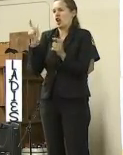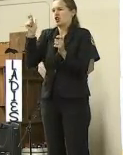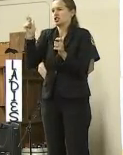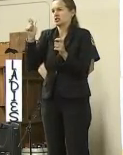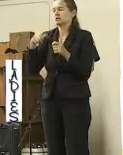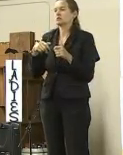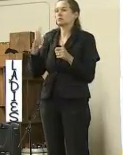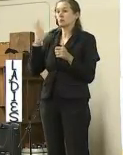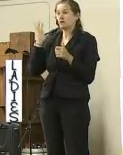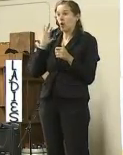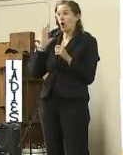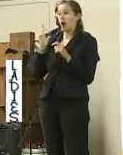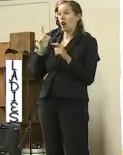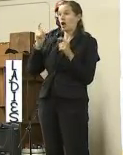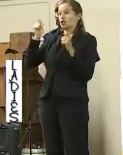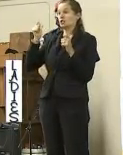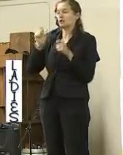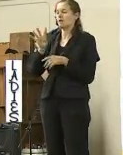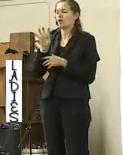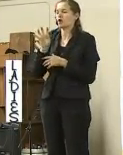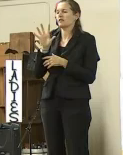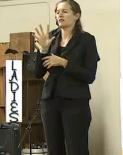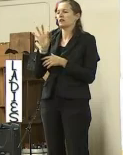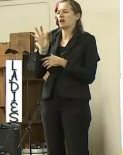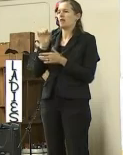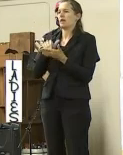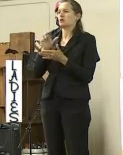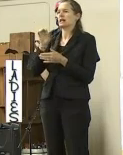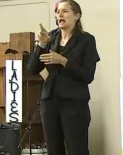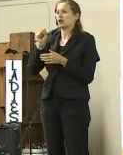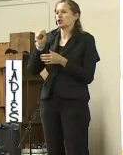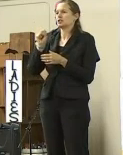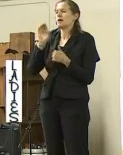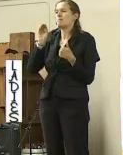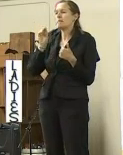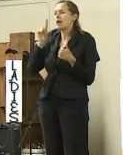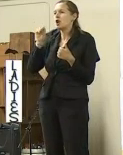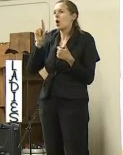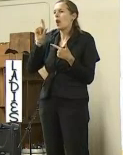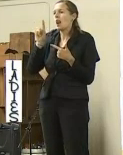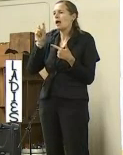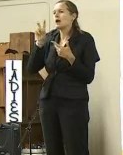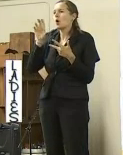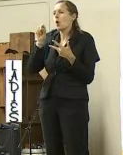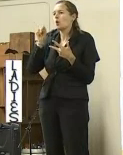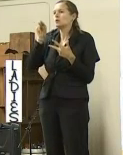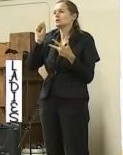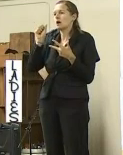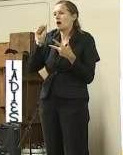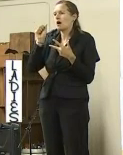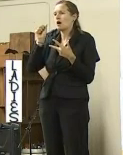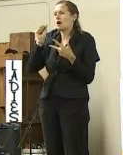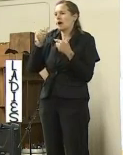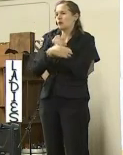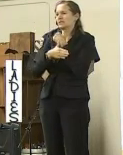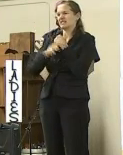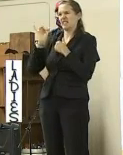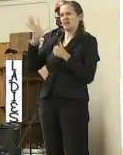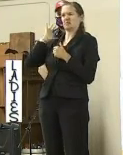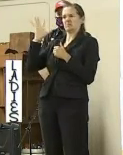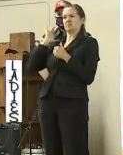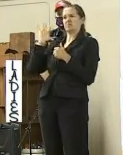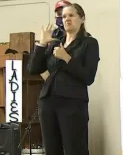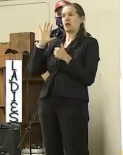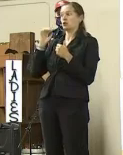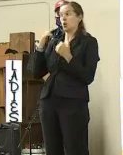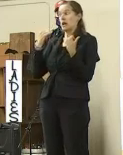was 459,000 acres. It covered Mendocino, Lake County, and Colusa County. So fast forward